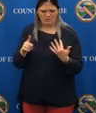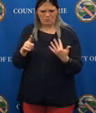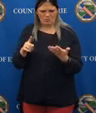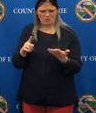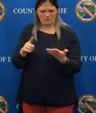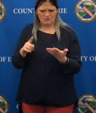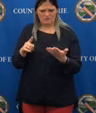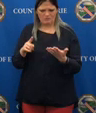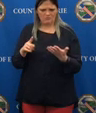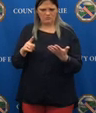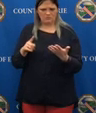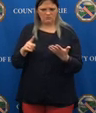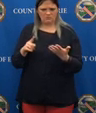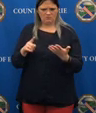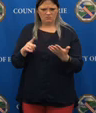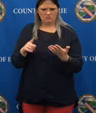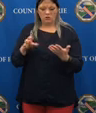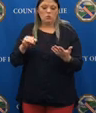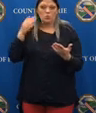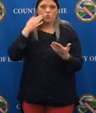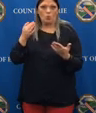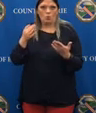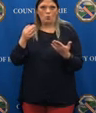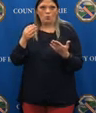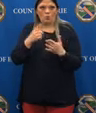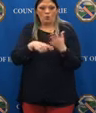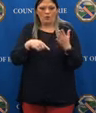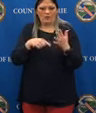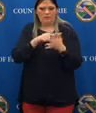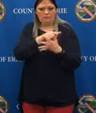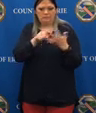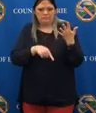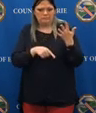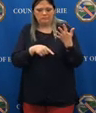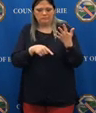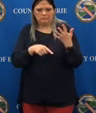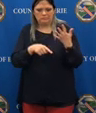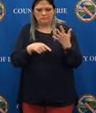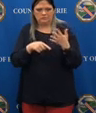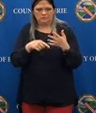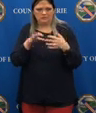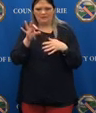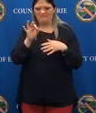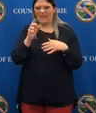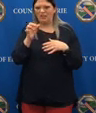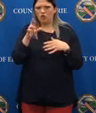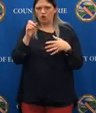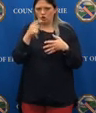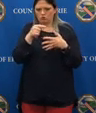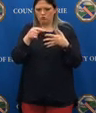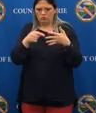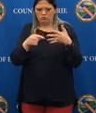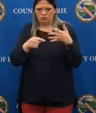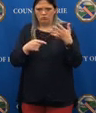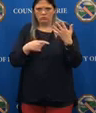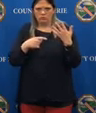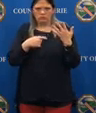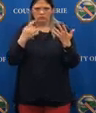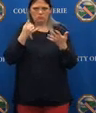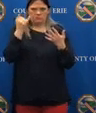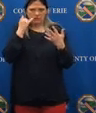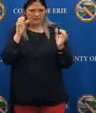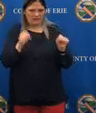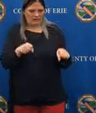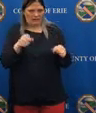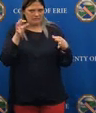Do you know what the conditions are, what the circumstances are that they're looking at? What are the factors that are, weighing on whether or not that